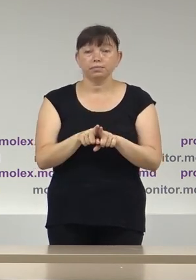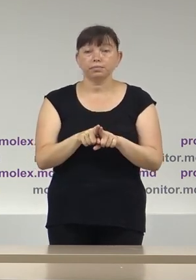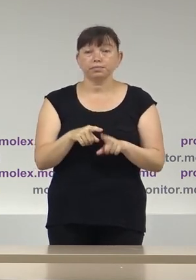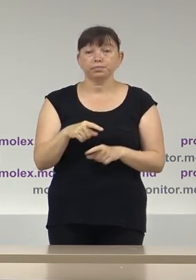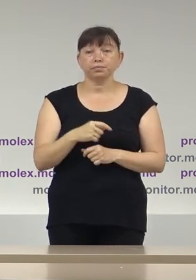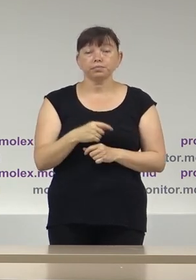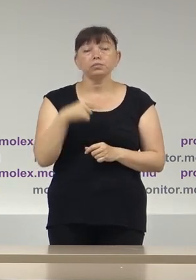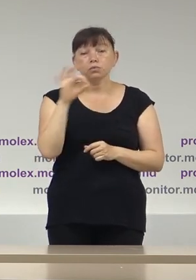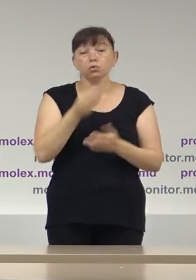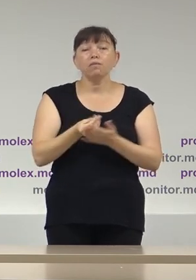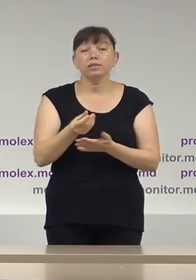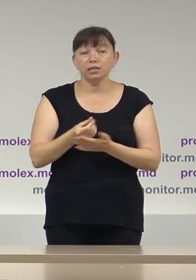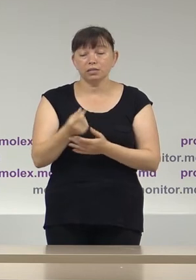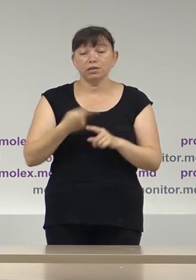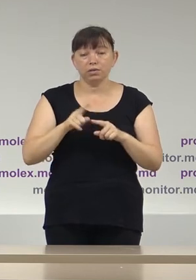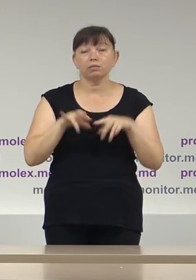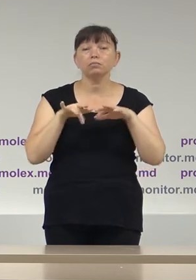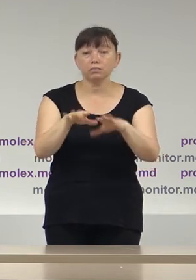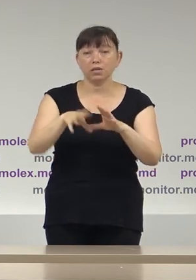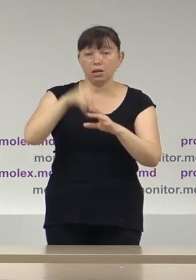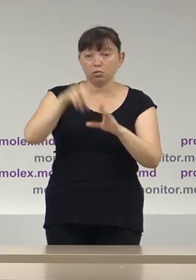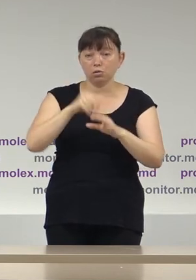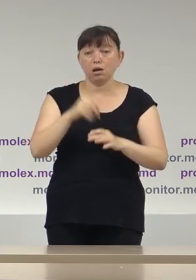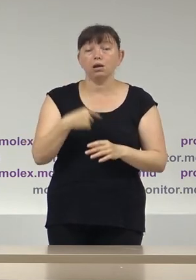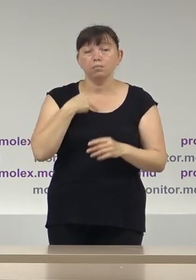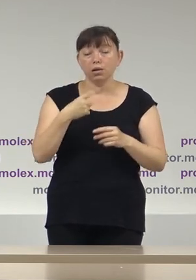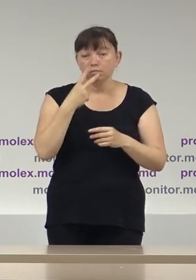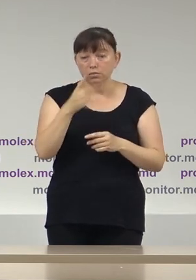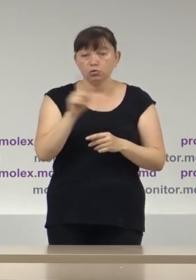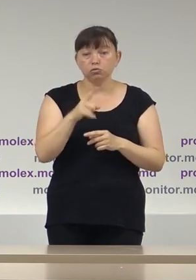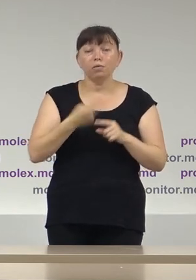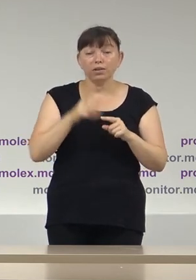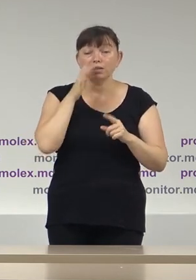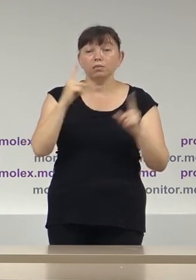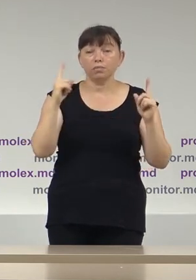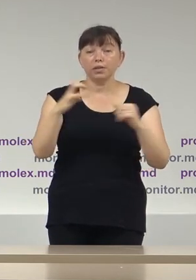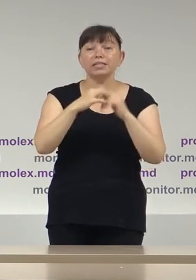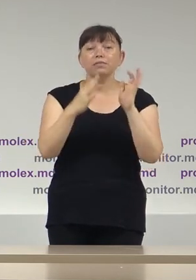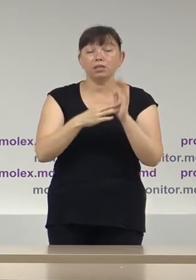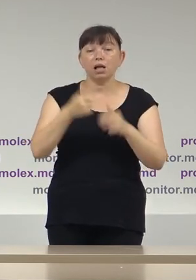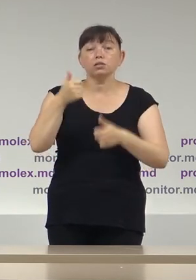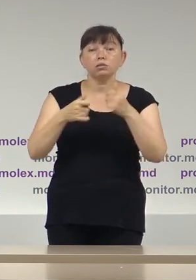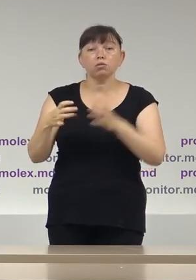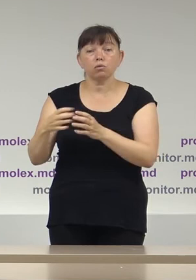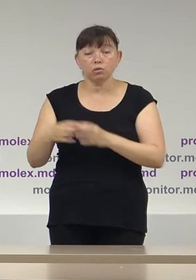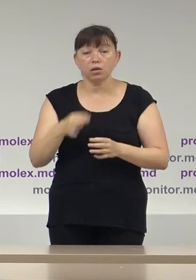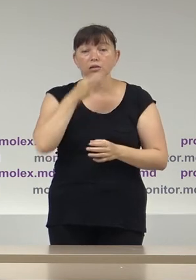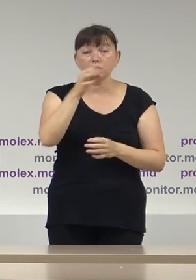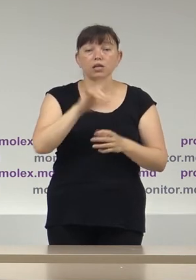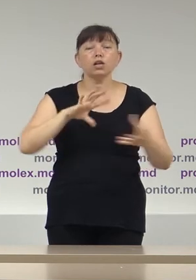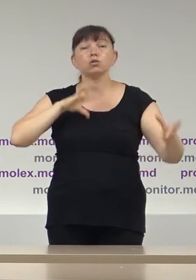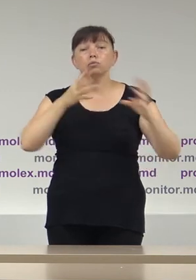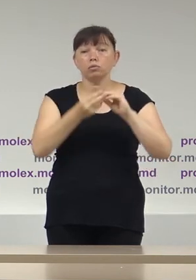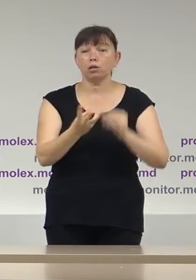the electoral fund account. Also, regarding the funding of the electoral campaign, we found that during the